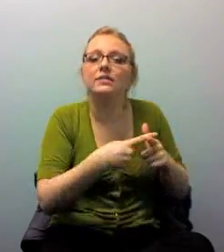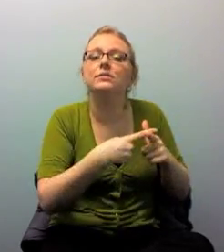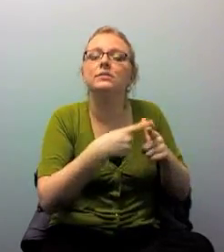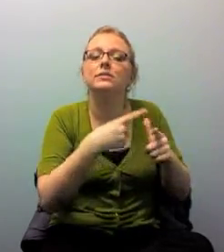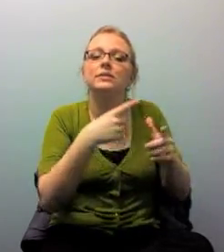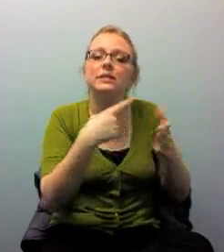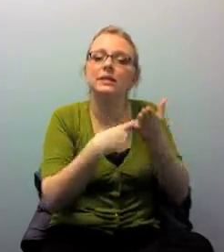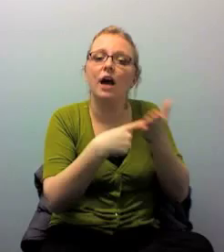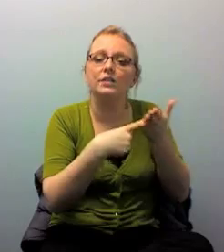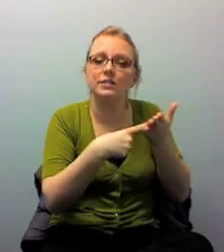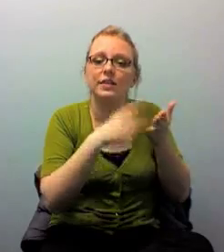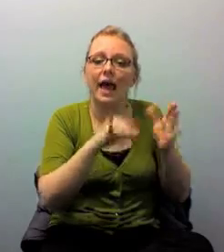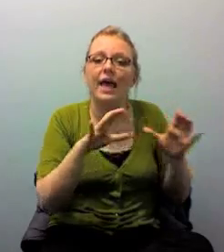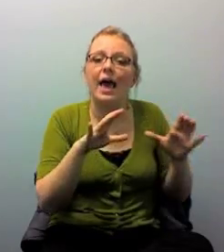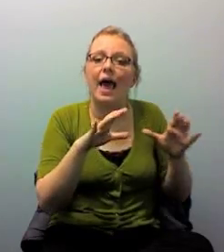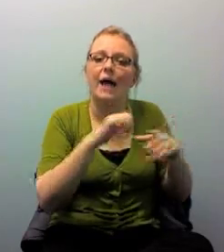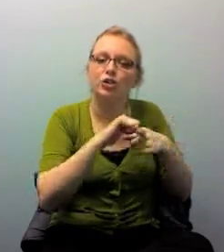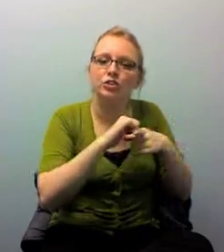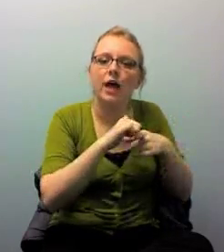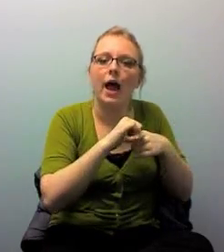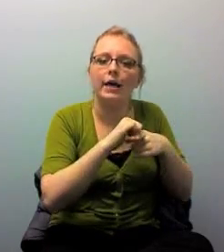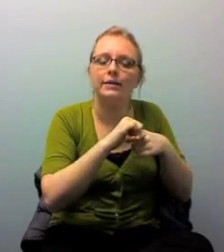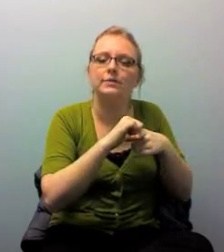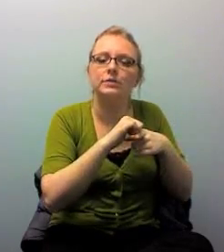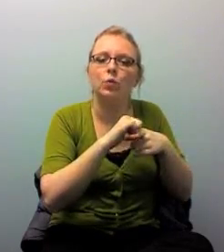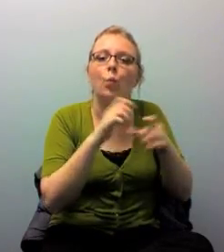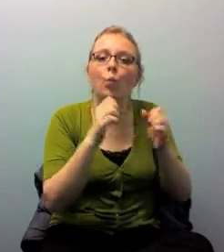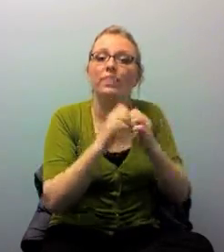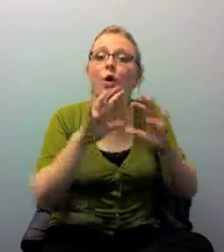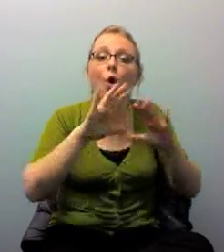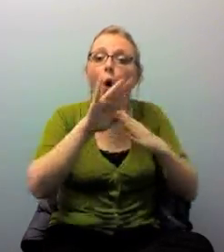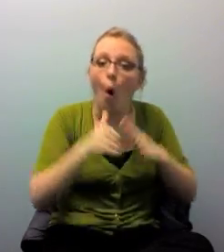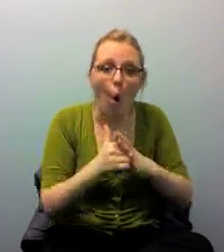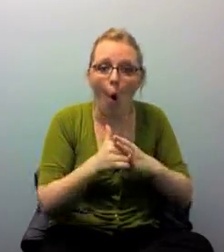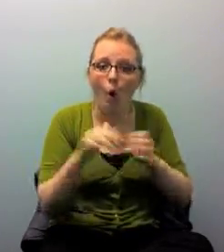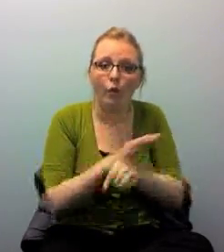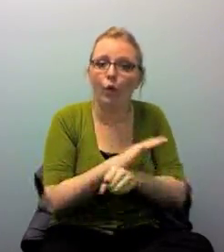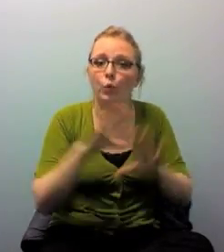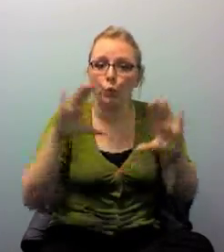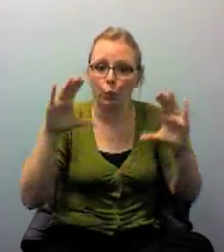entire group. Bring everyone together. It is important that the teenagers know that there are